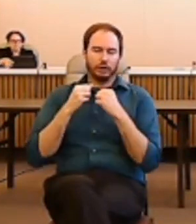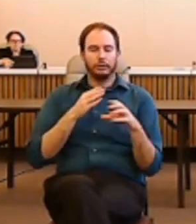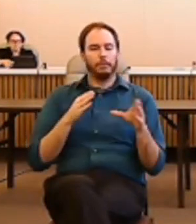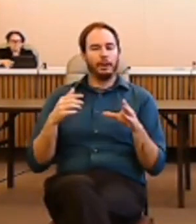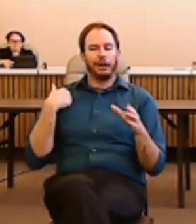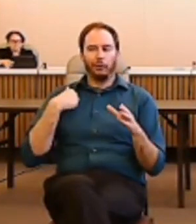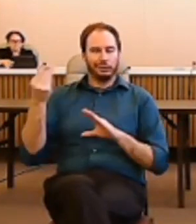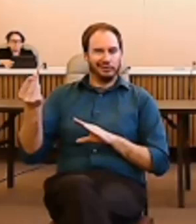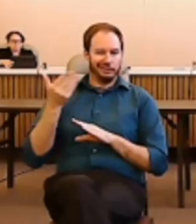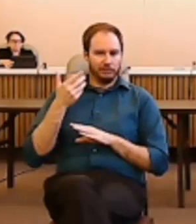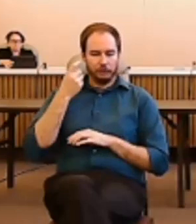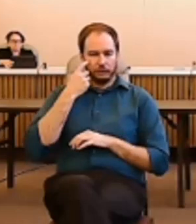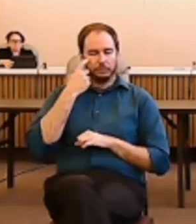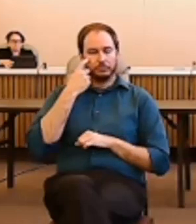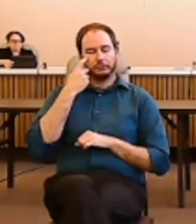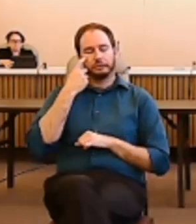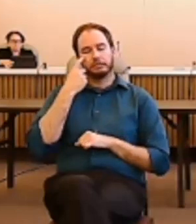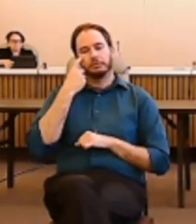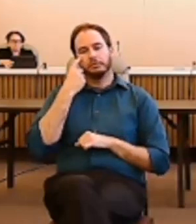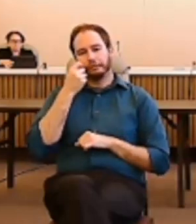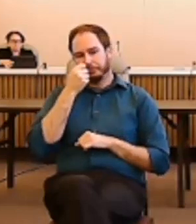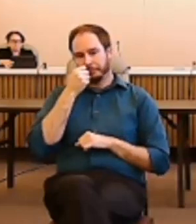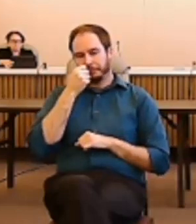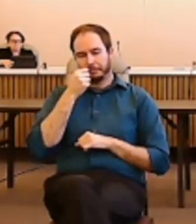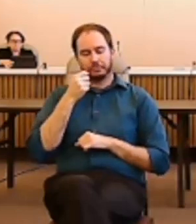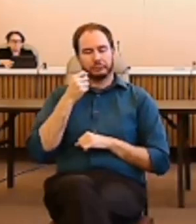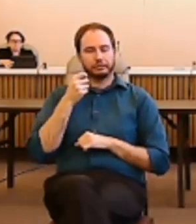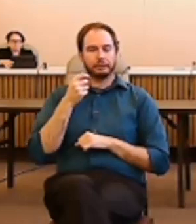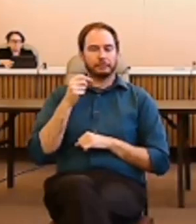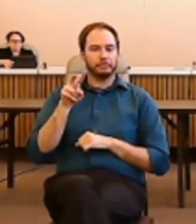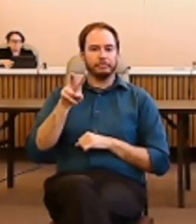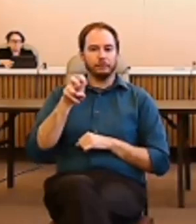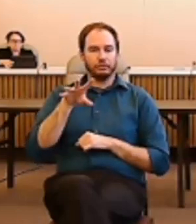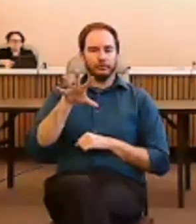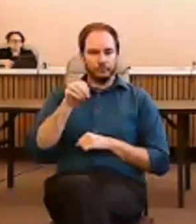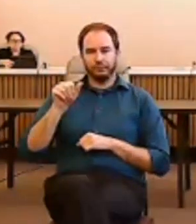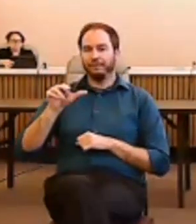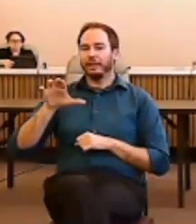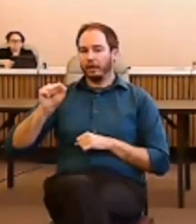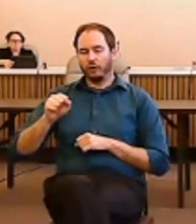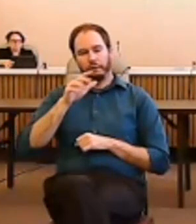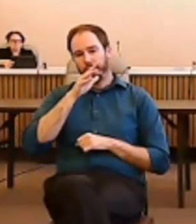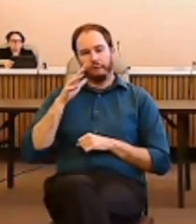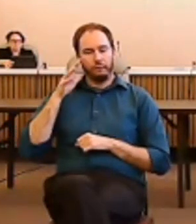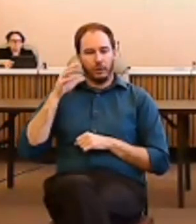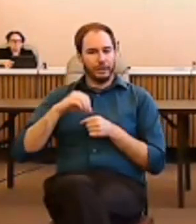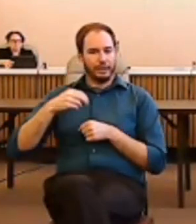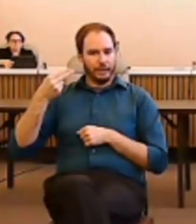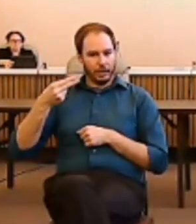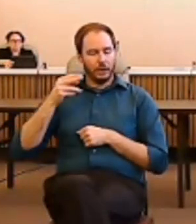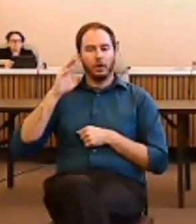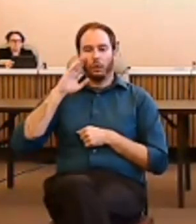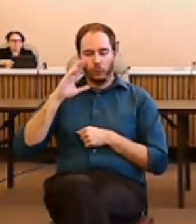received notification recently that 250 acres of farmland in Henrietta will